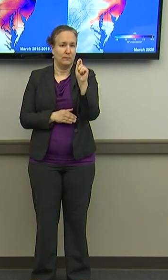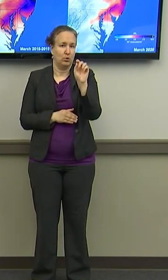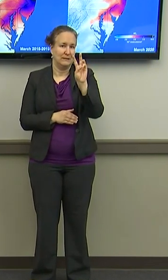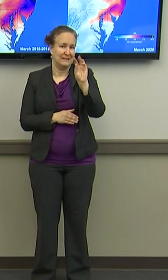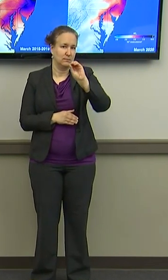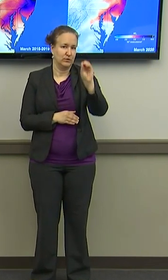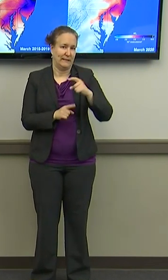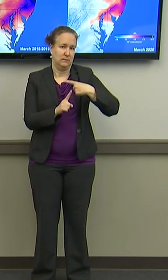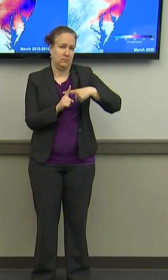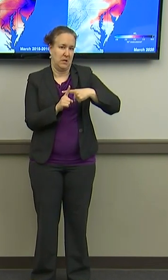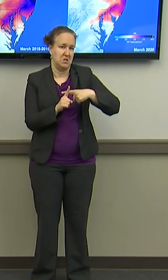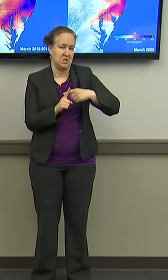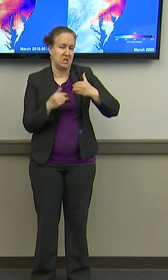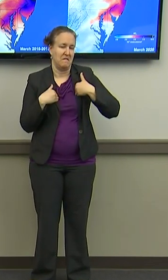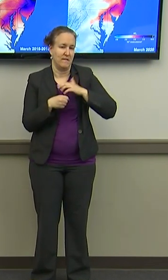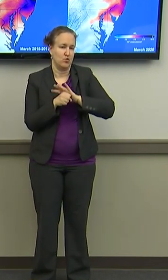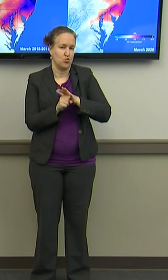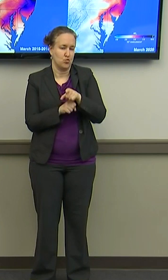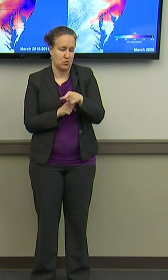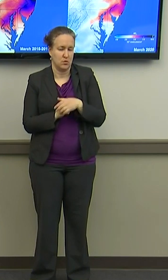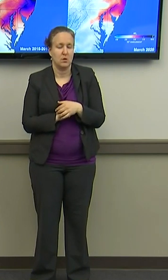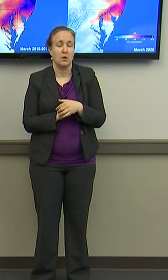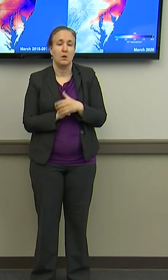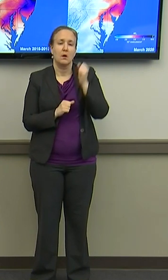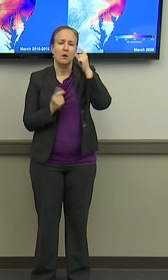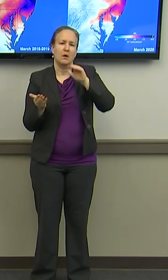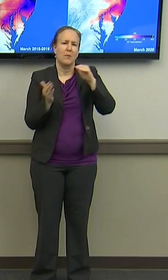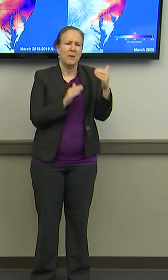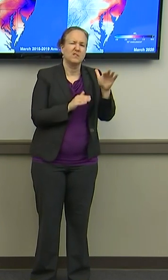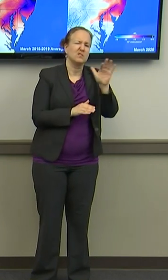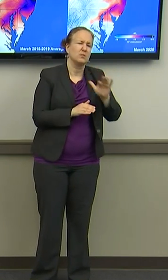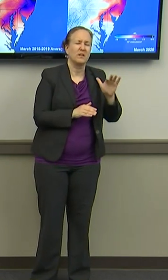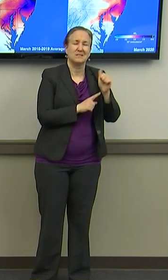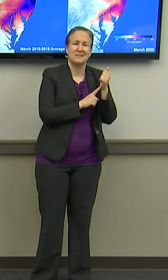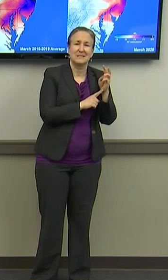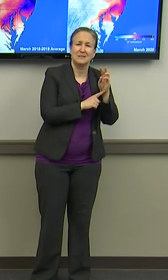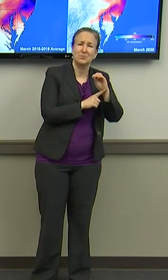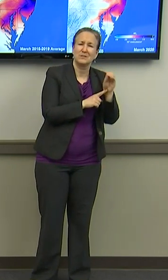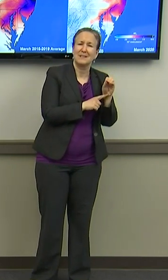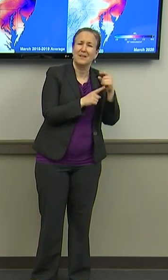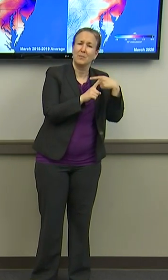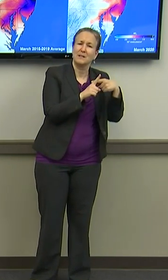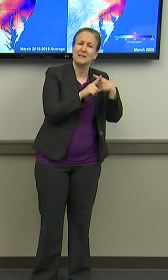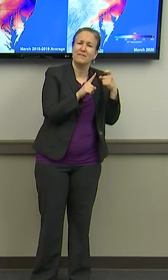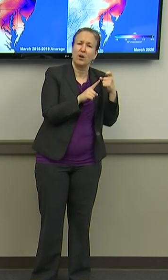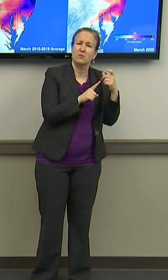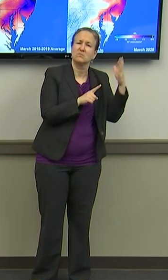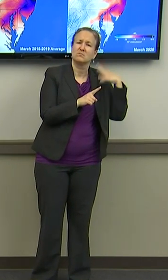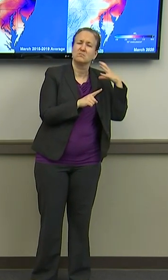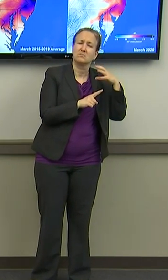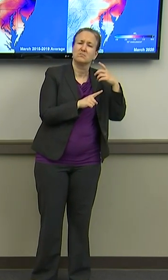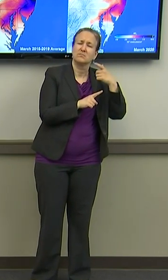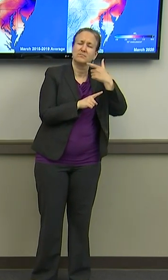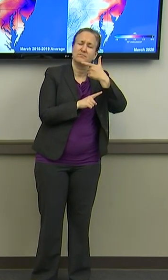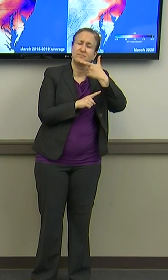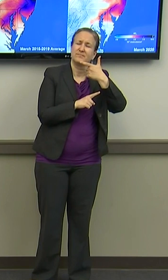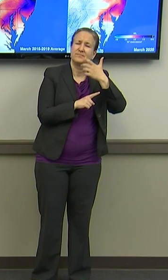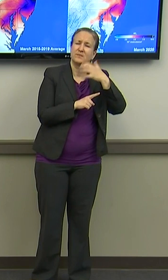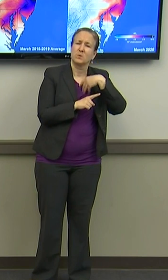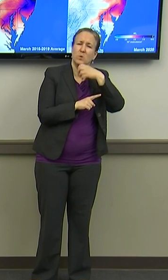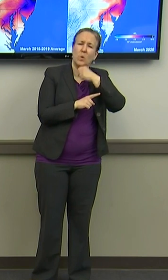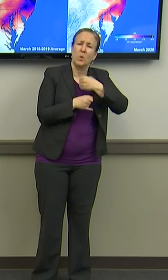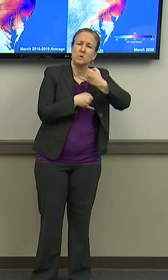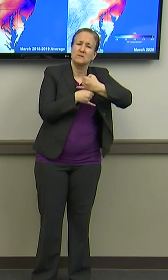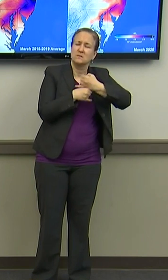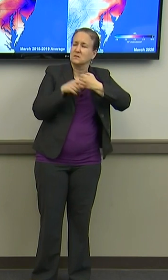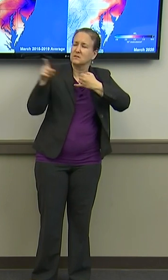14.6% positive. That's compared to about 16% positive in the final days of our site at